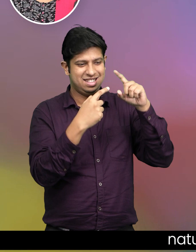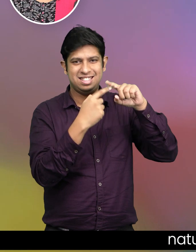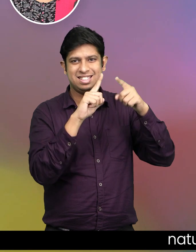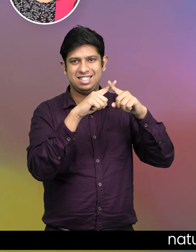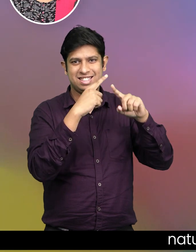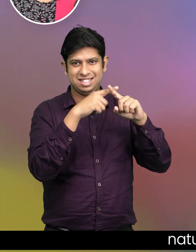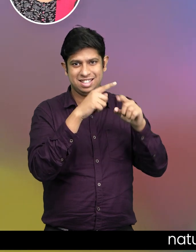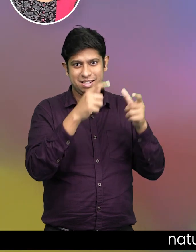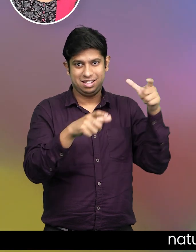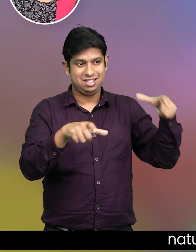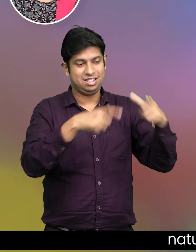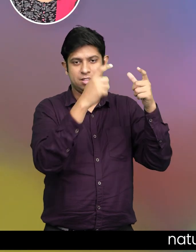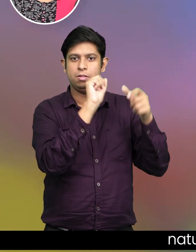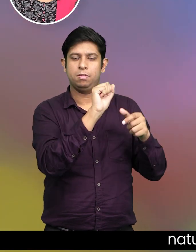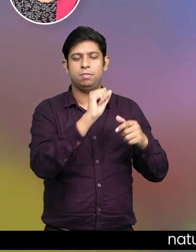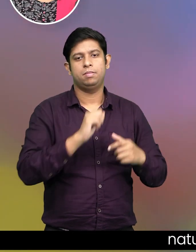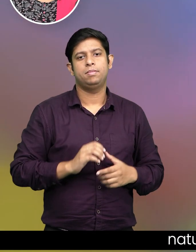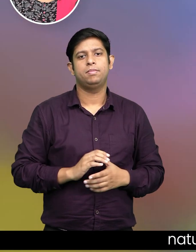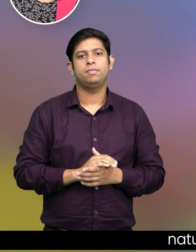plant.